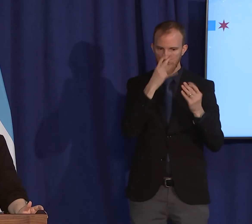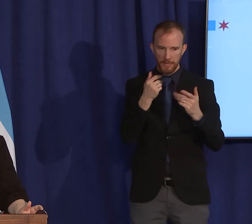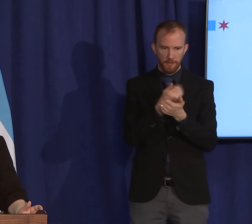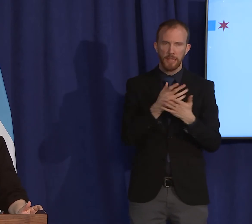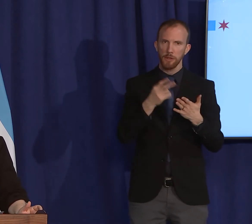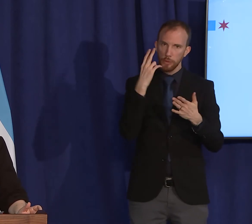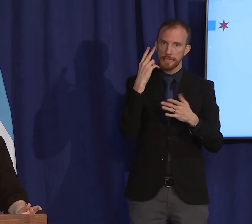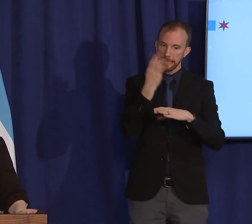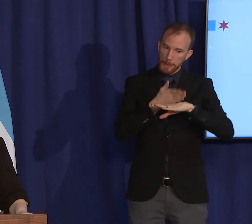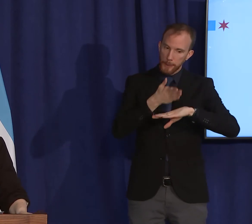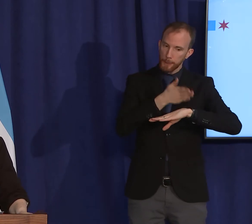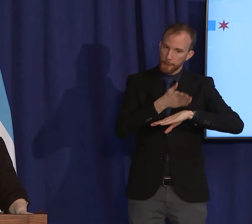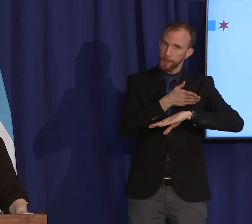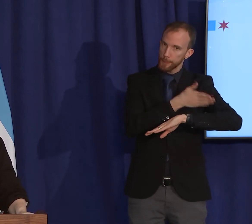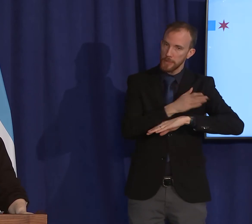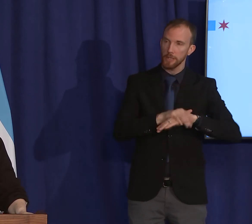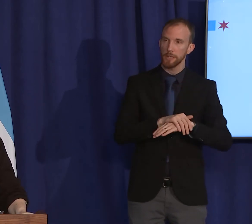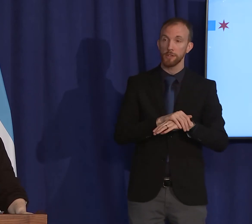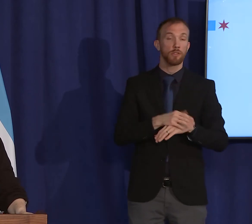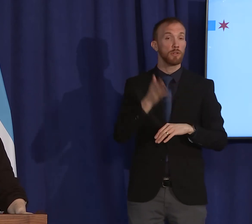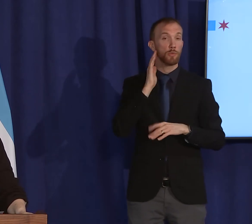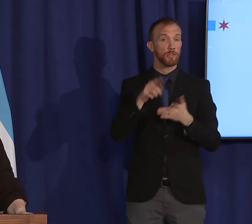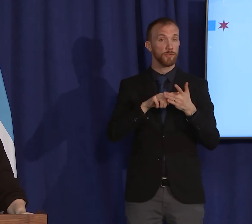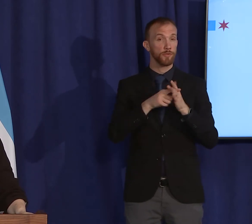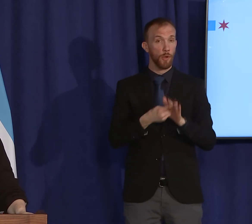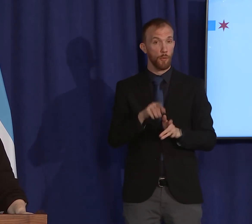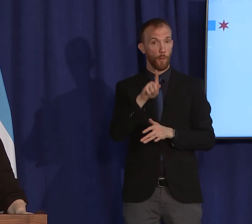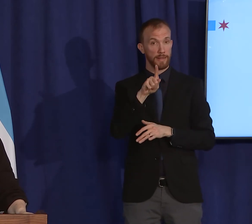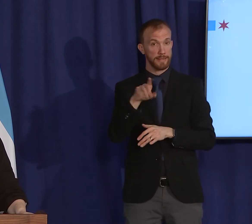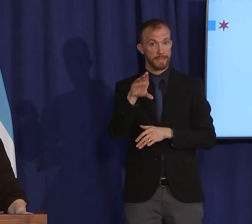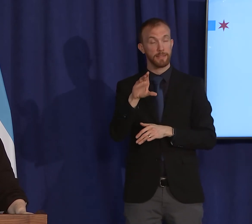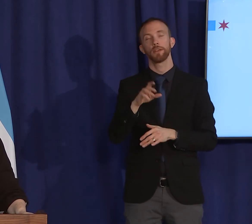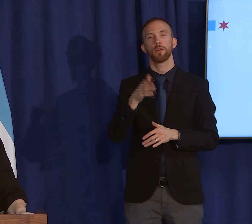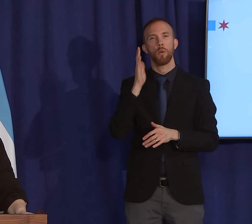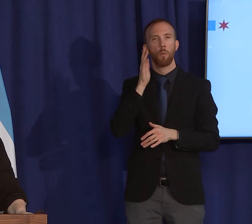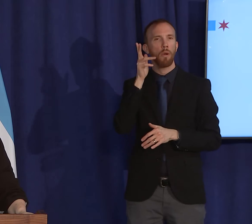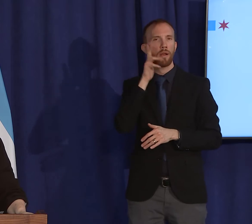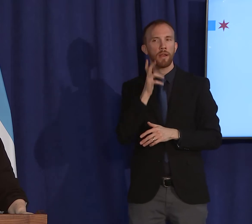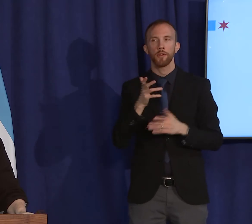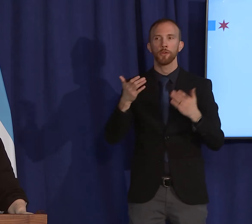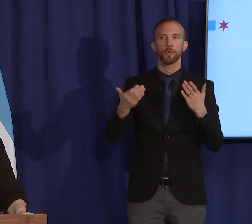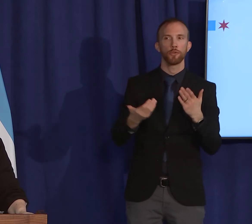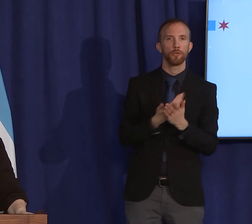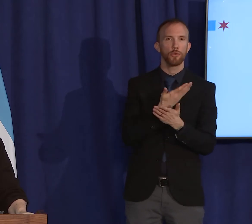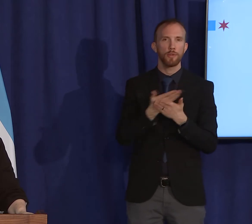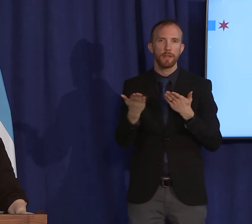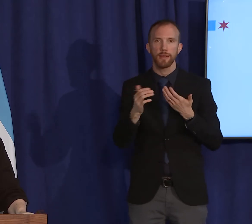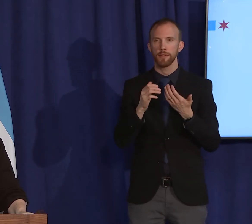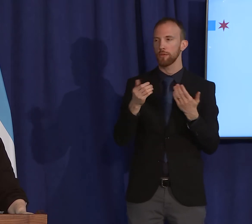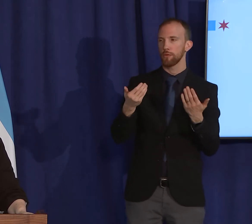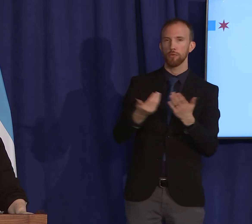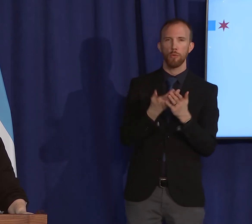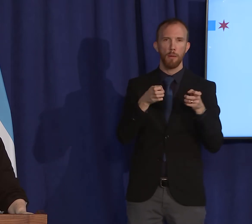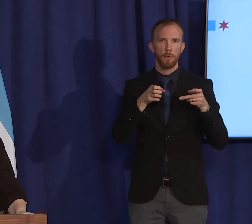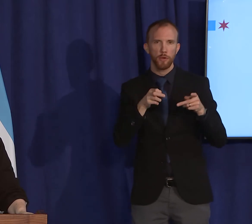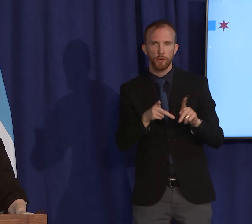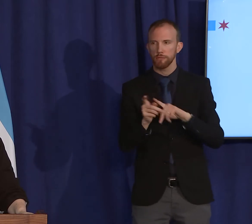you're going to be hearing more about new and creative things that we'll be doing to bring vaccine to under-vaccinated communities.